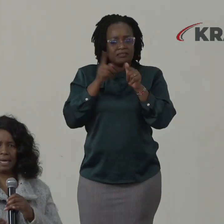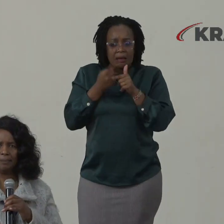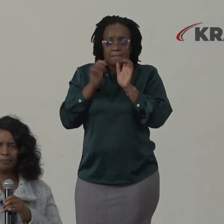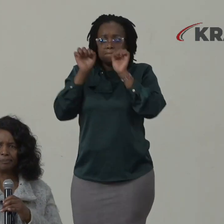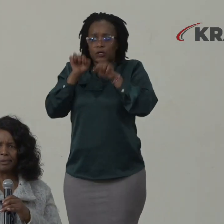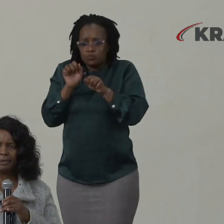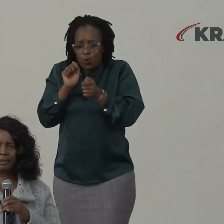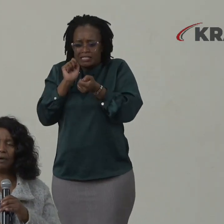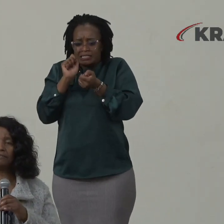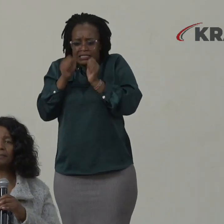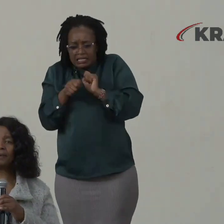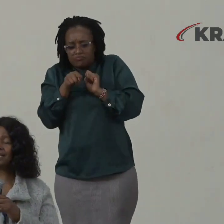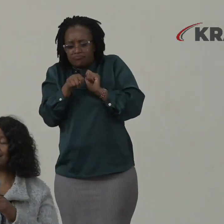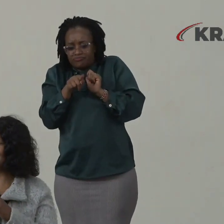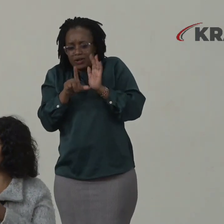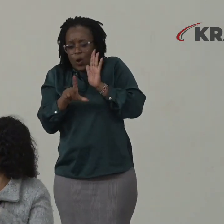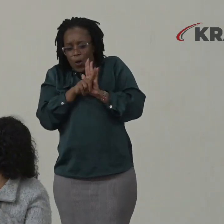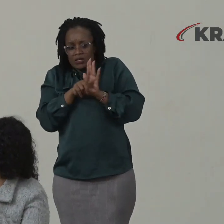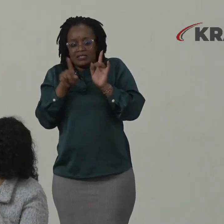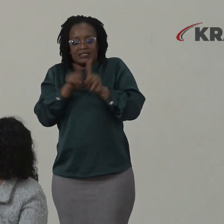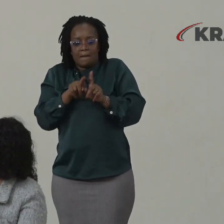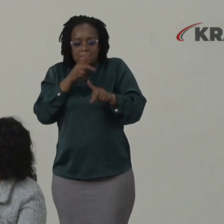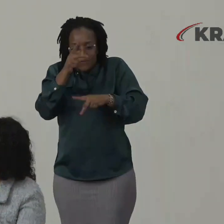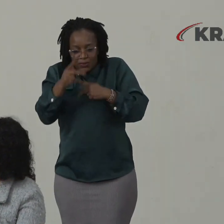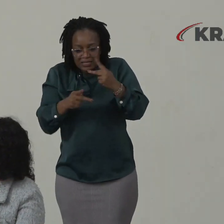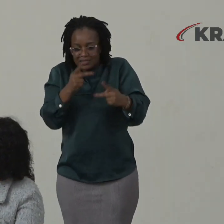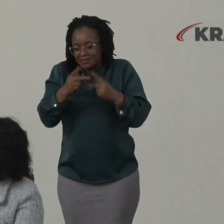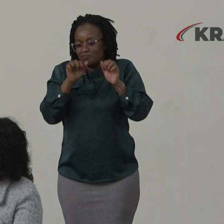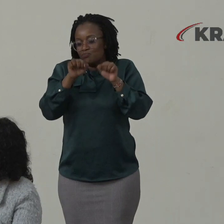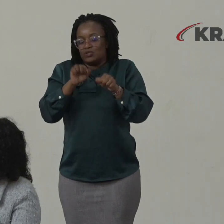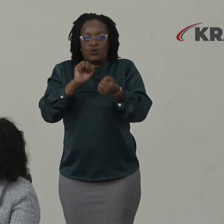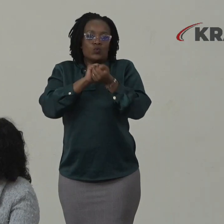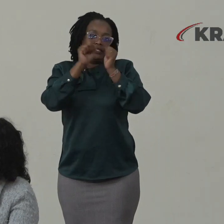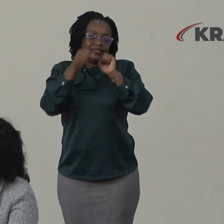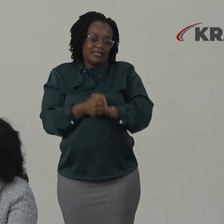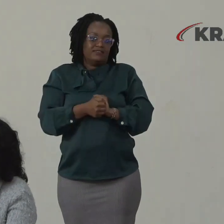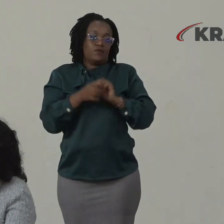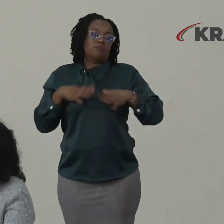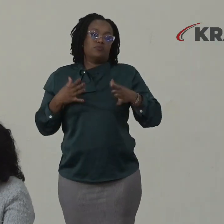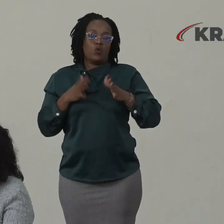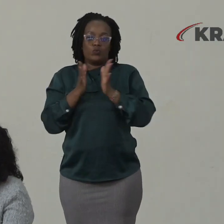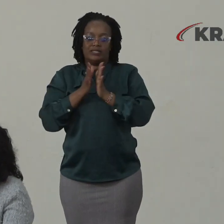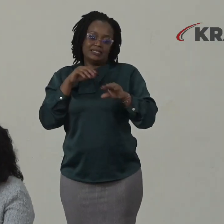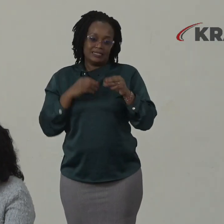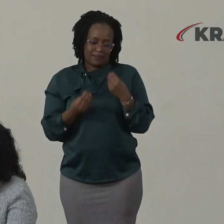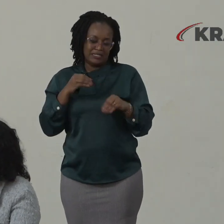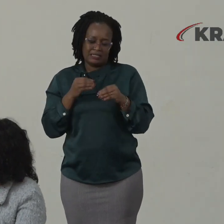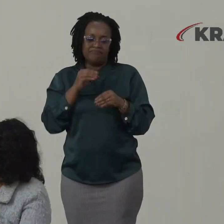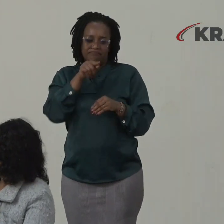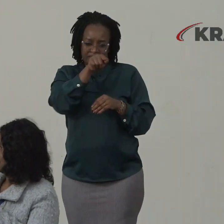tailor-make some of the processes and services for this special category of taxpayers.